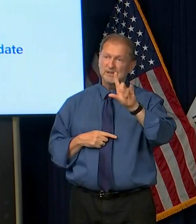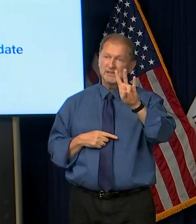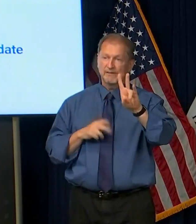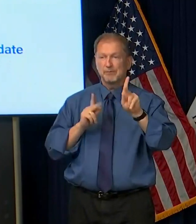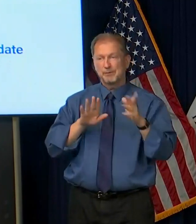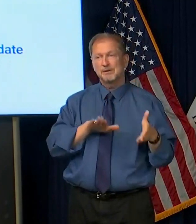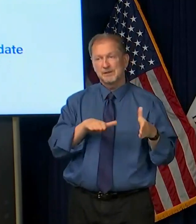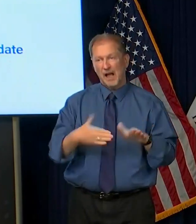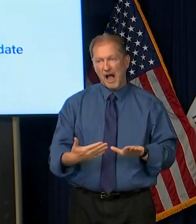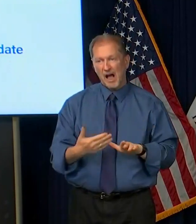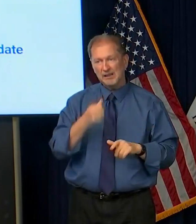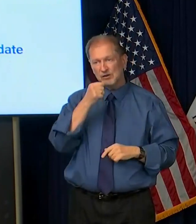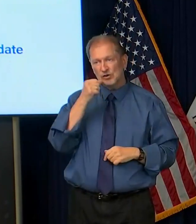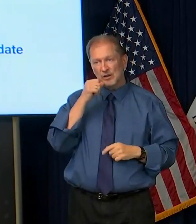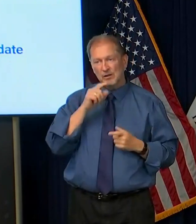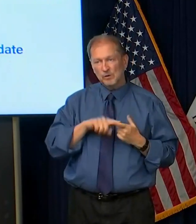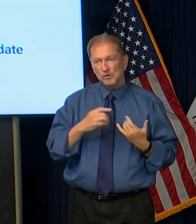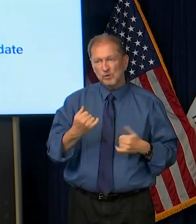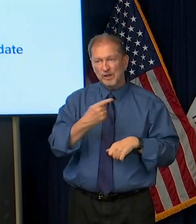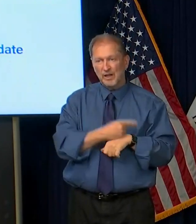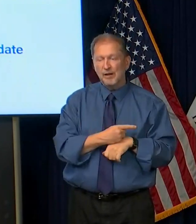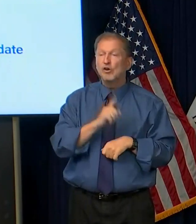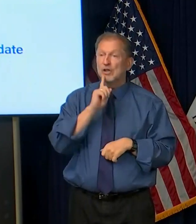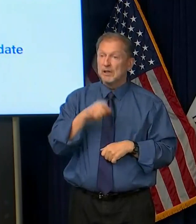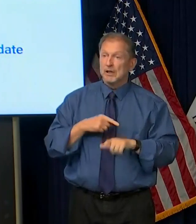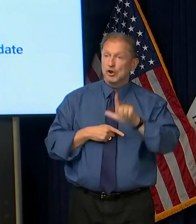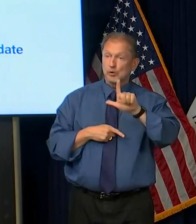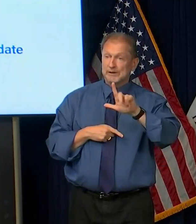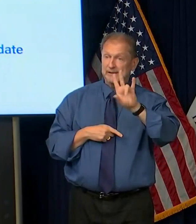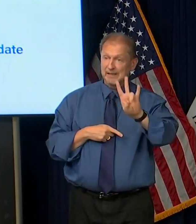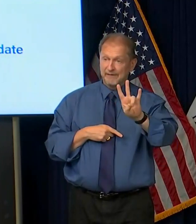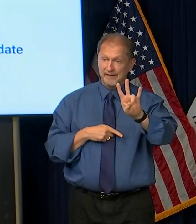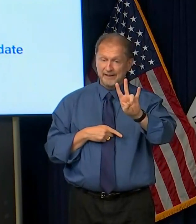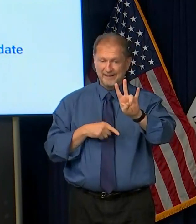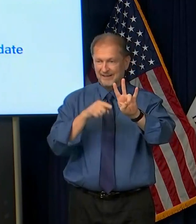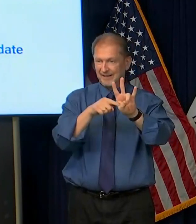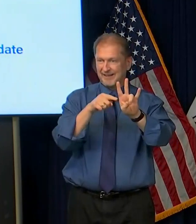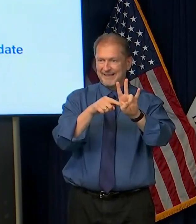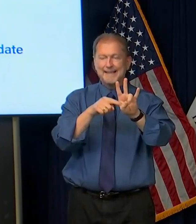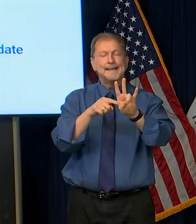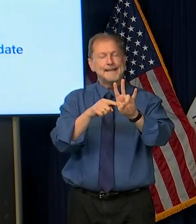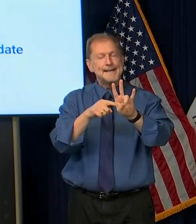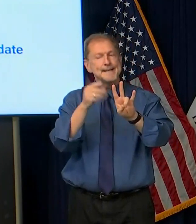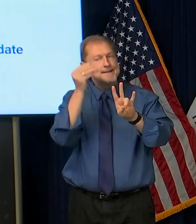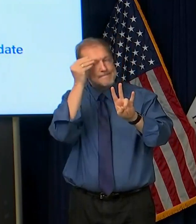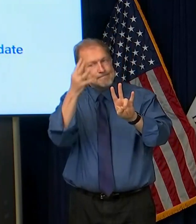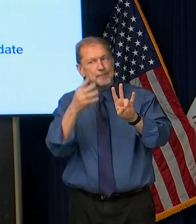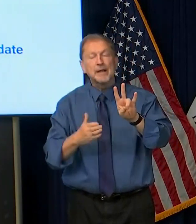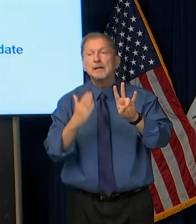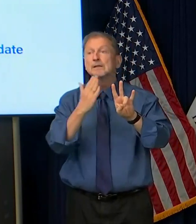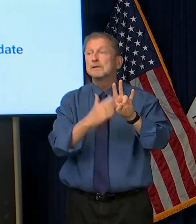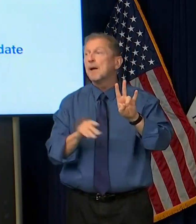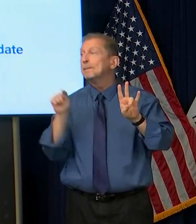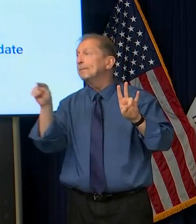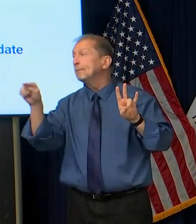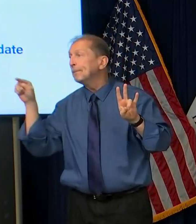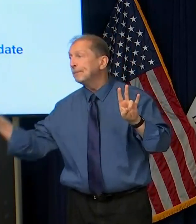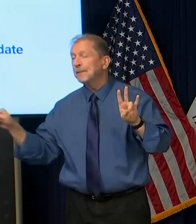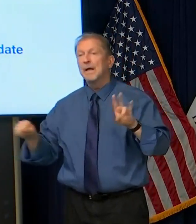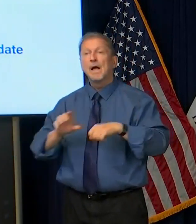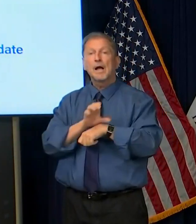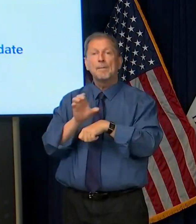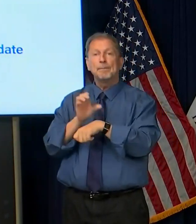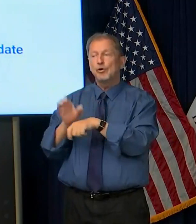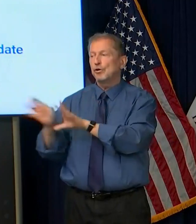24 hours, but I have to put an asterisk by that 27. There were some data systems that connect with each other